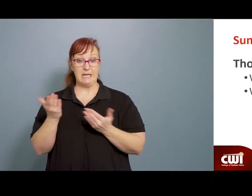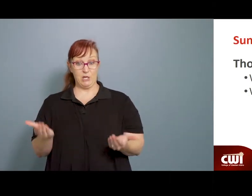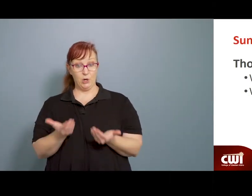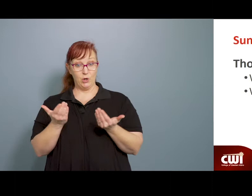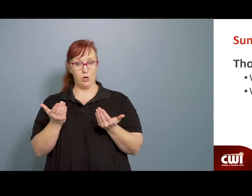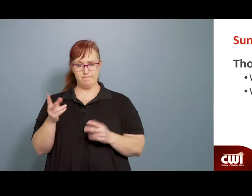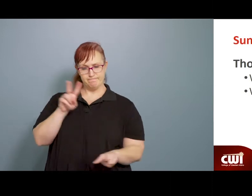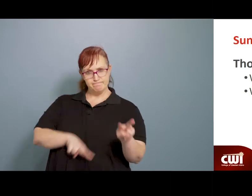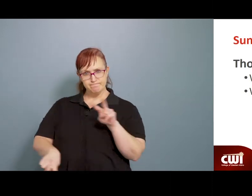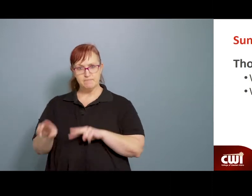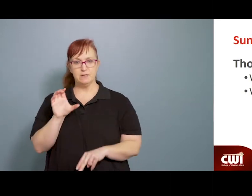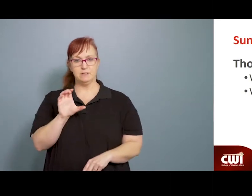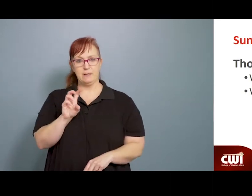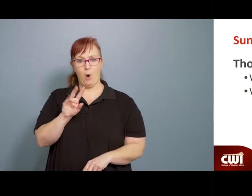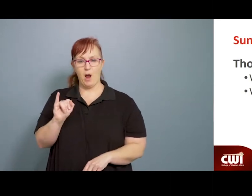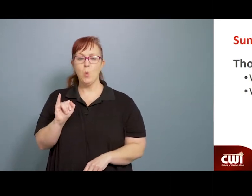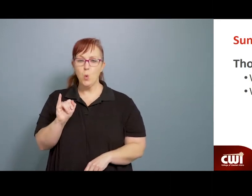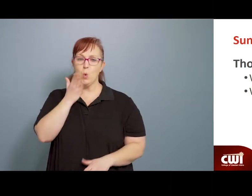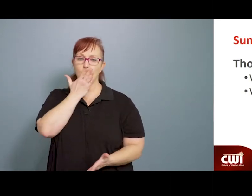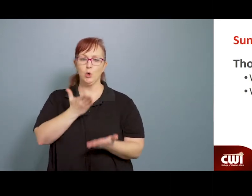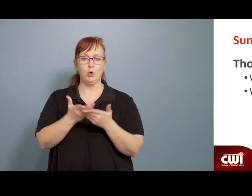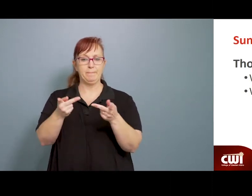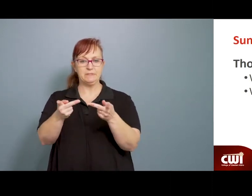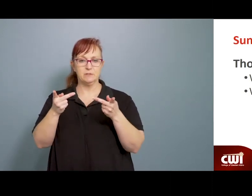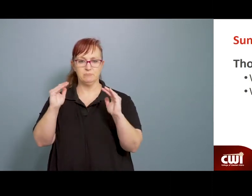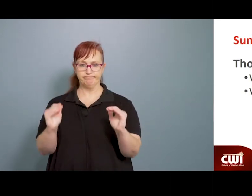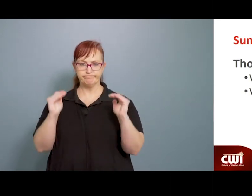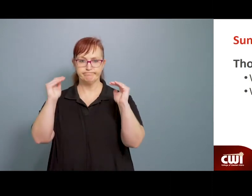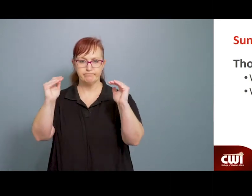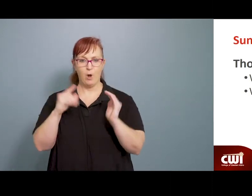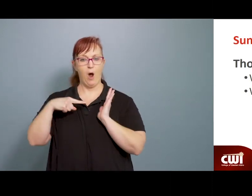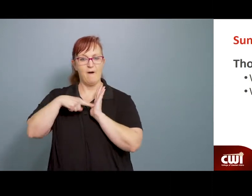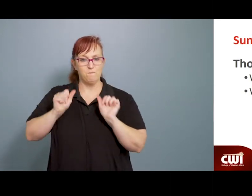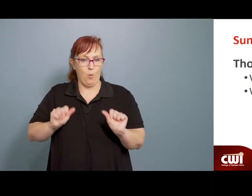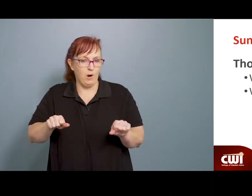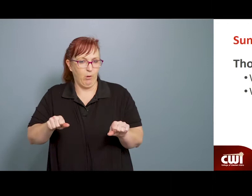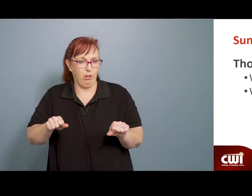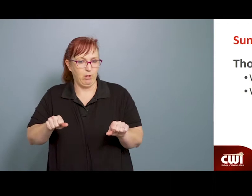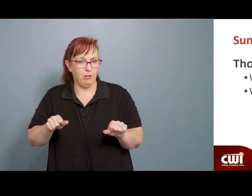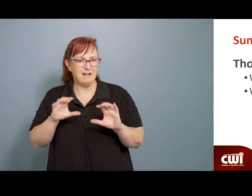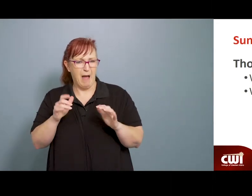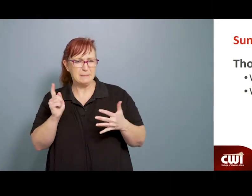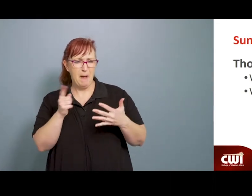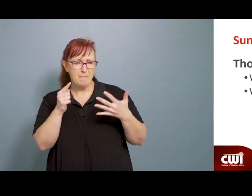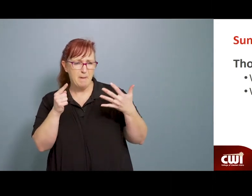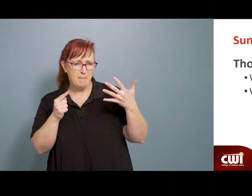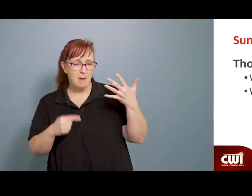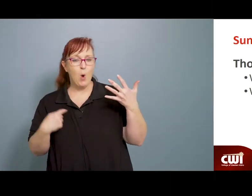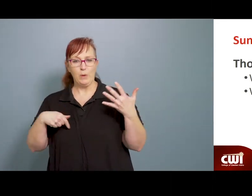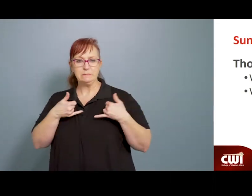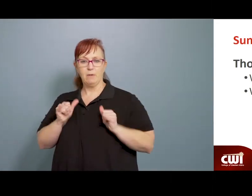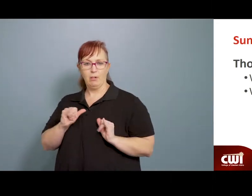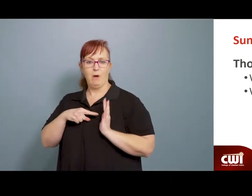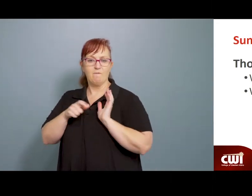CWI, we're very well positioned based off of our affordable offerings and the fact that we are affordable. And as I've